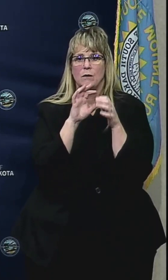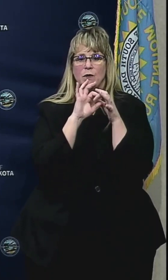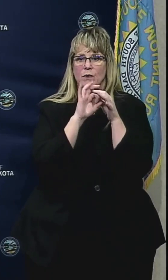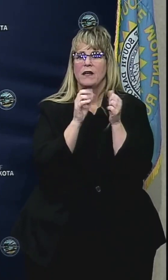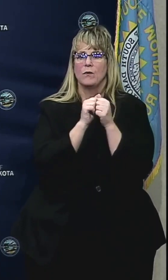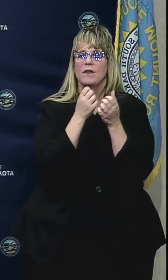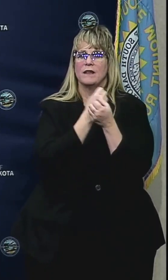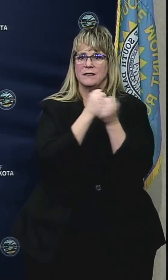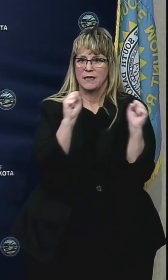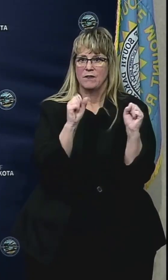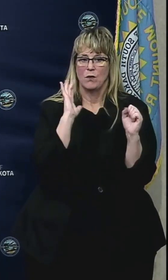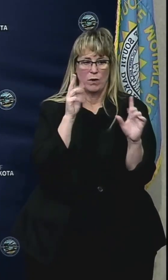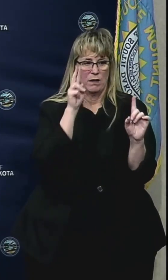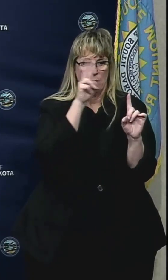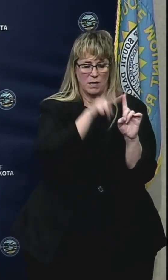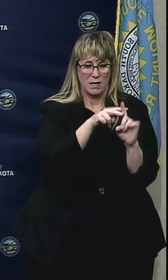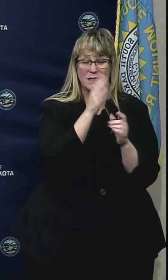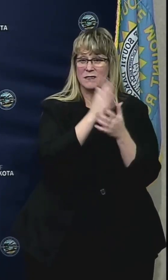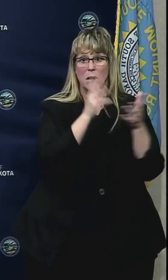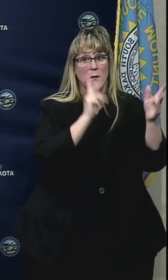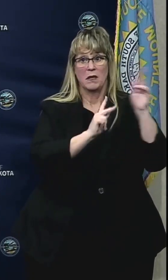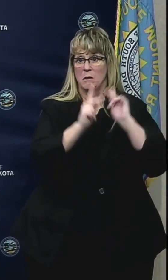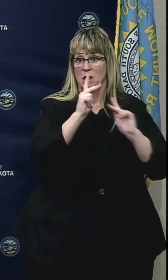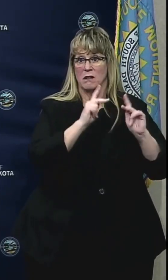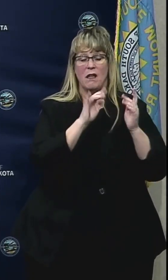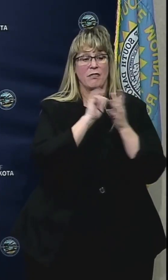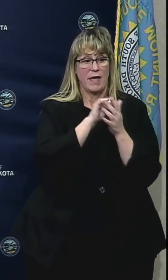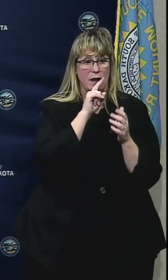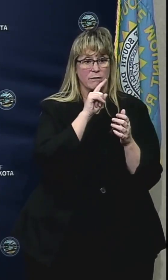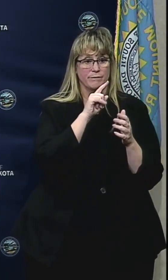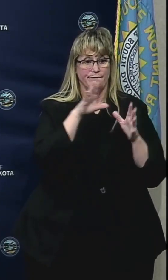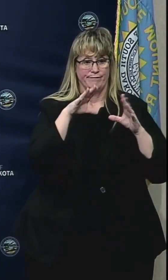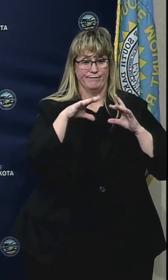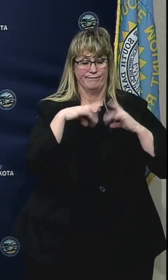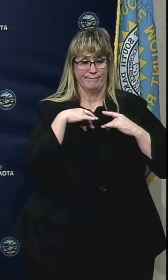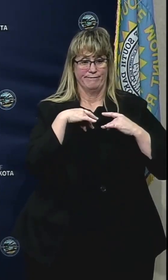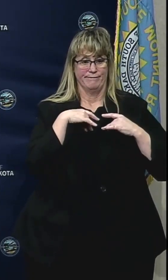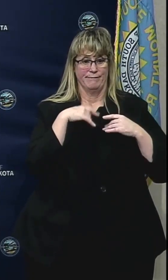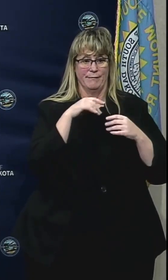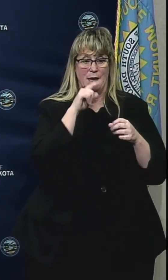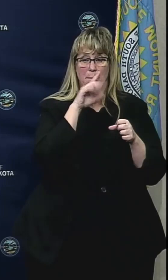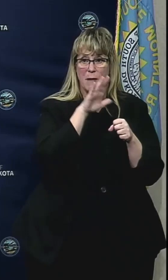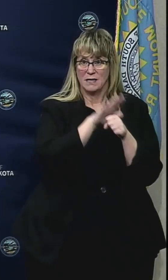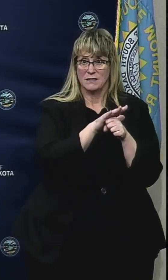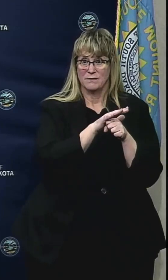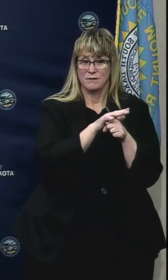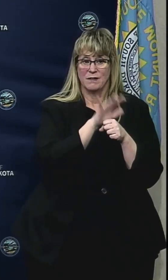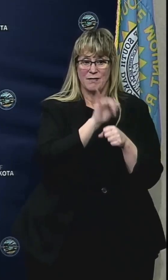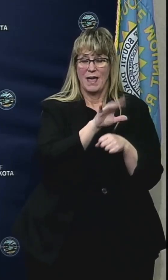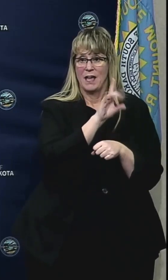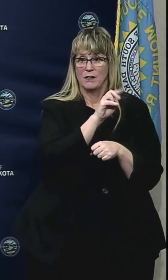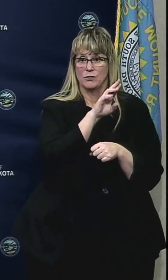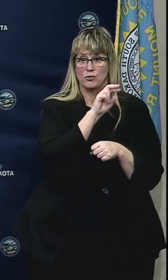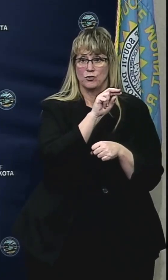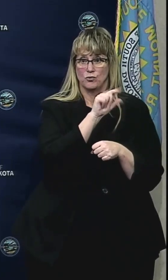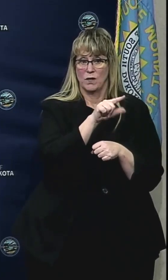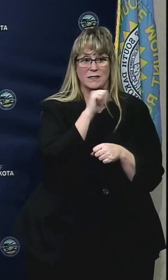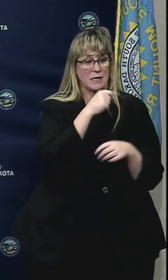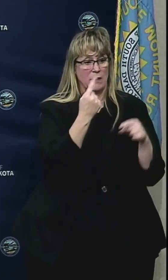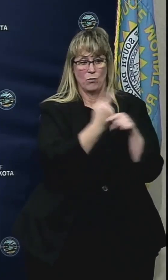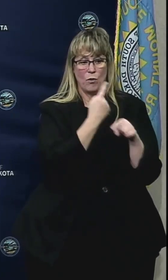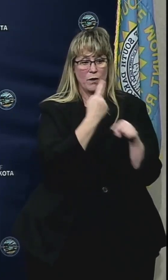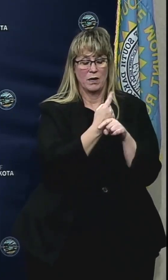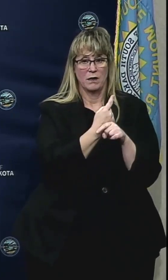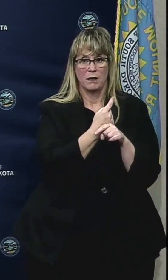will apply. There will be some people that are positive for where this drug is not an appropriate option, and so all